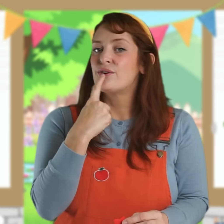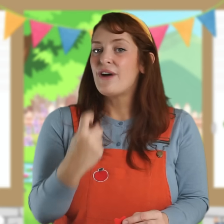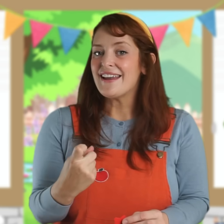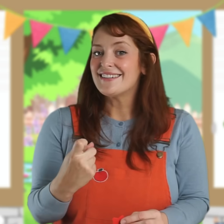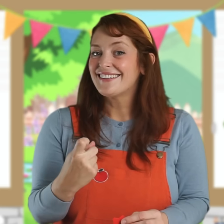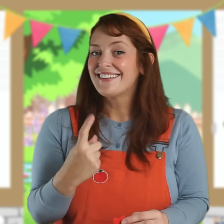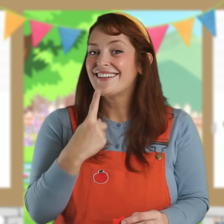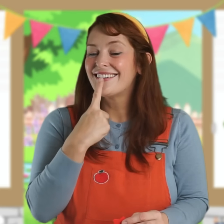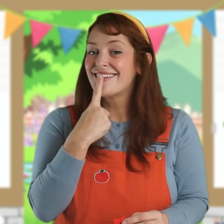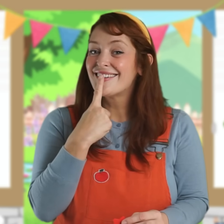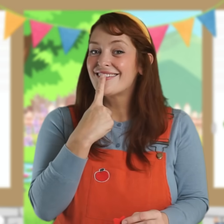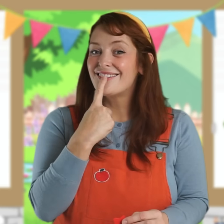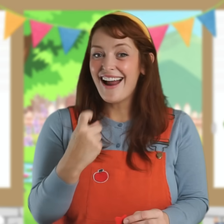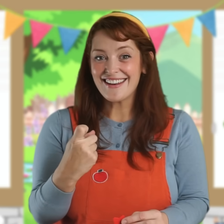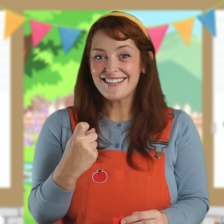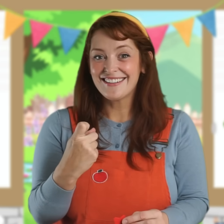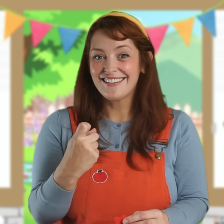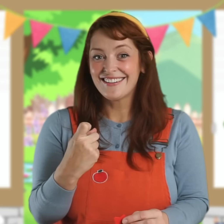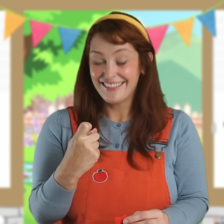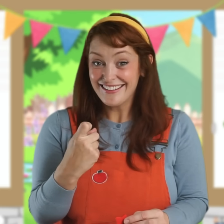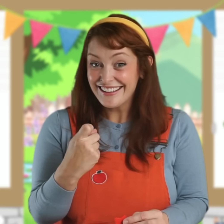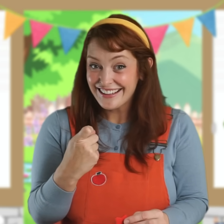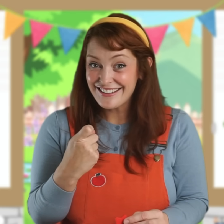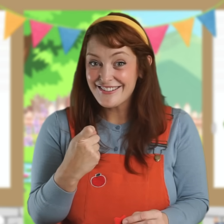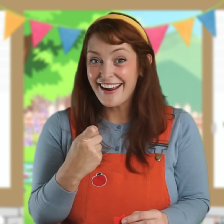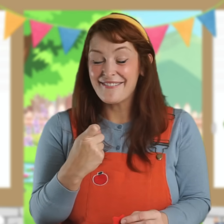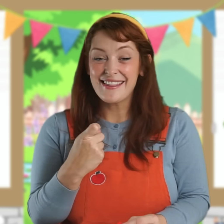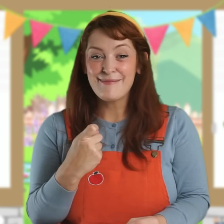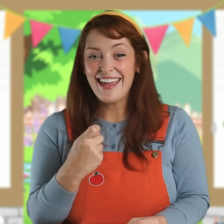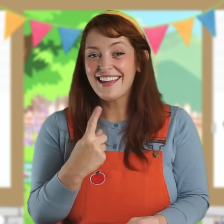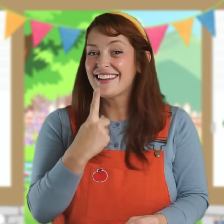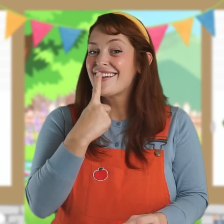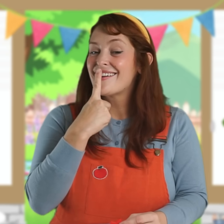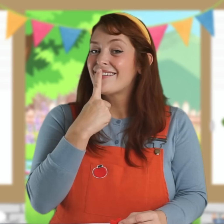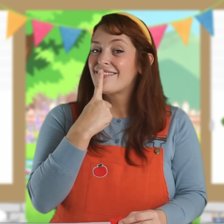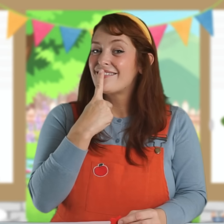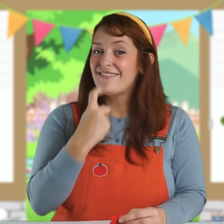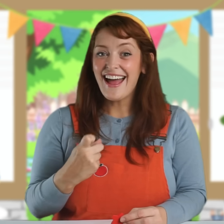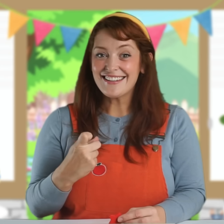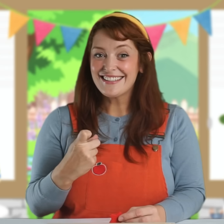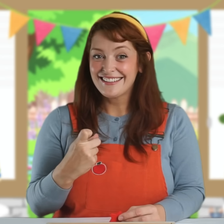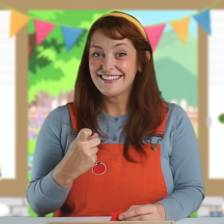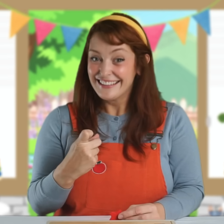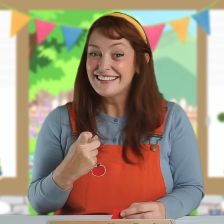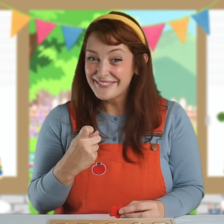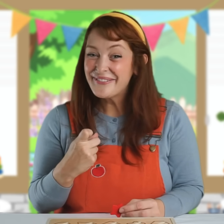Red. Red. Can you try it with me? Red.